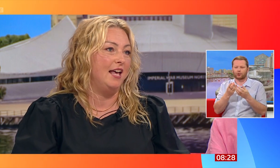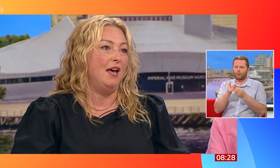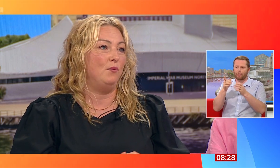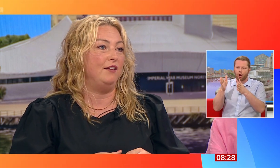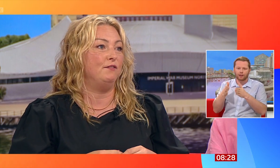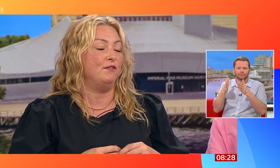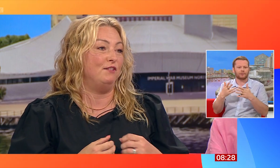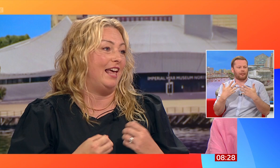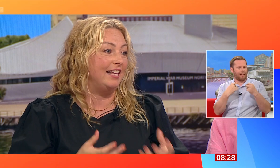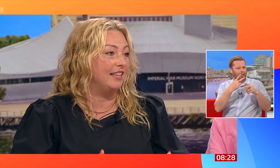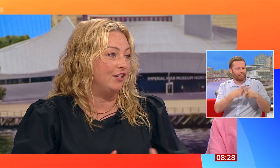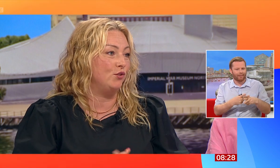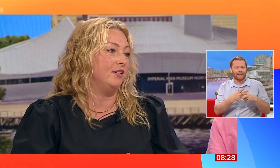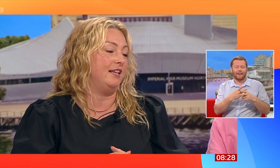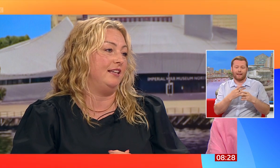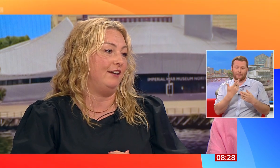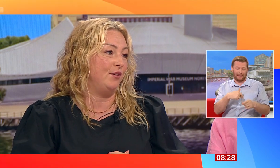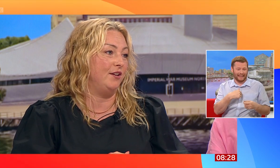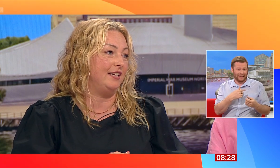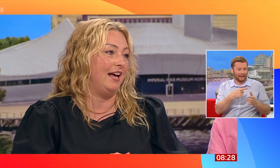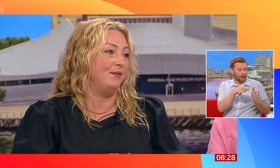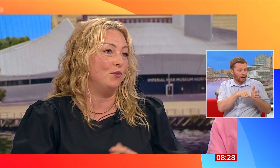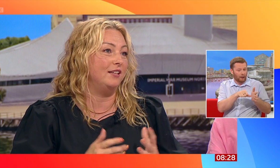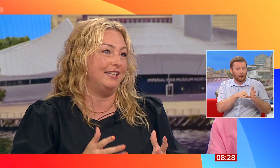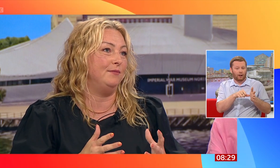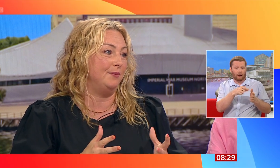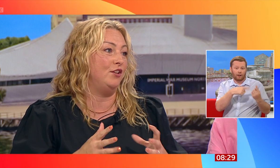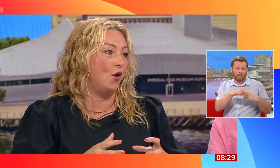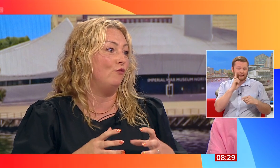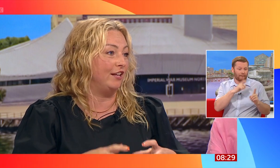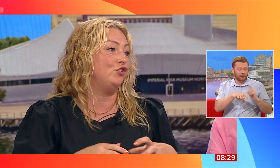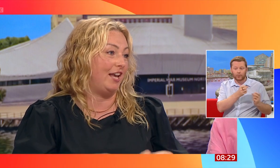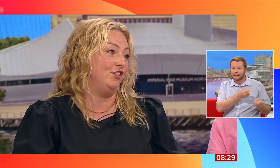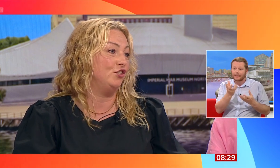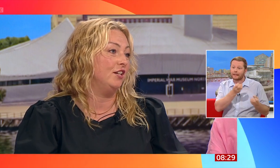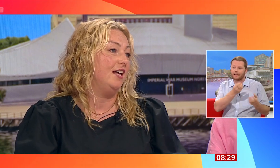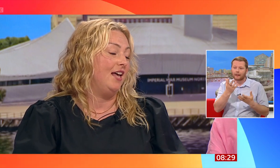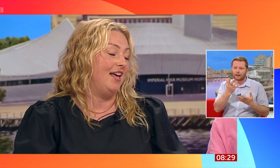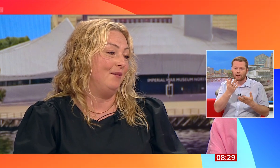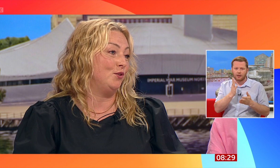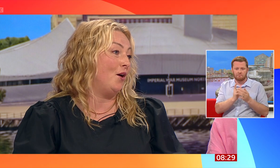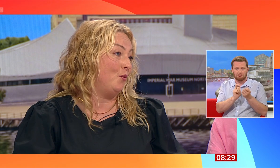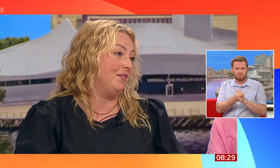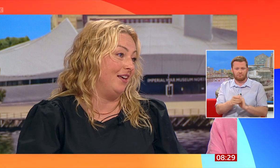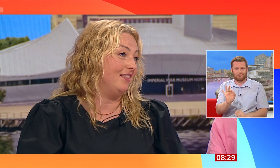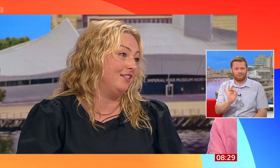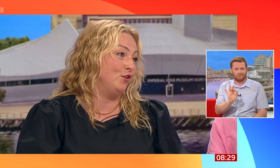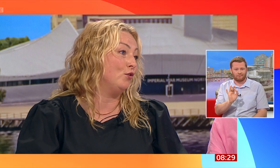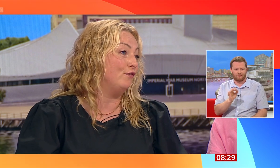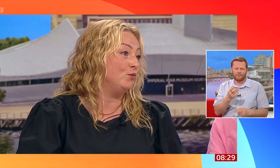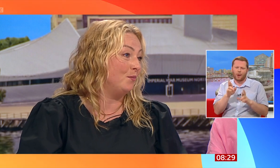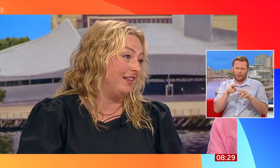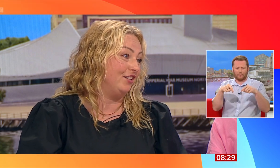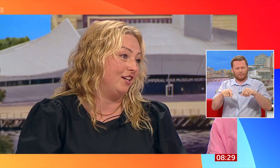providers. We've relayed the issues that the deaf community are having, but there seems to be no real change. So we're hoping that this